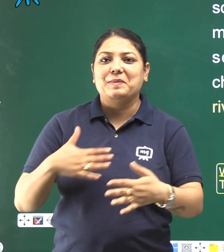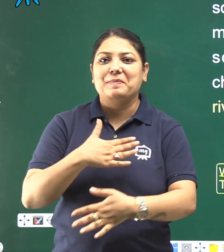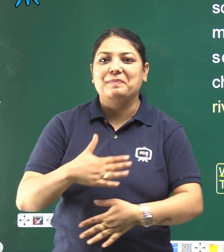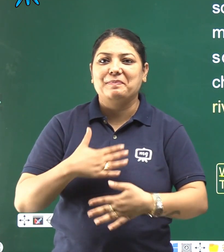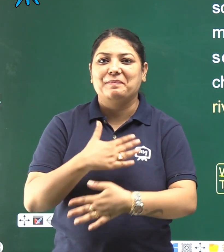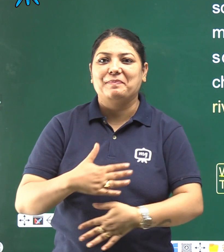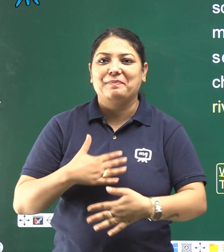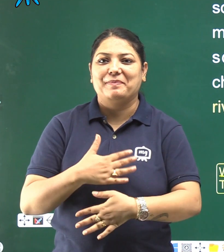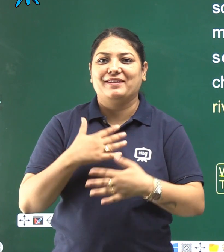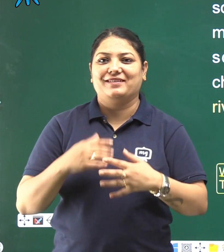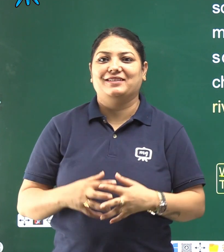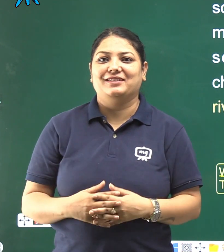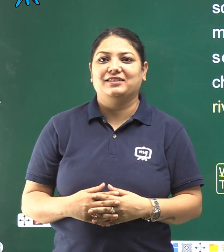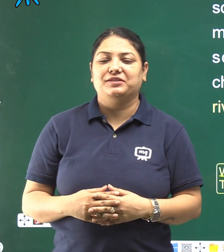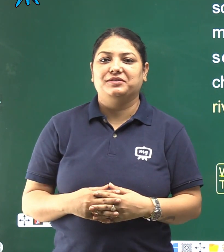manana.